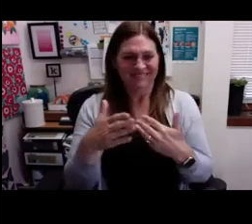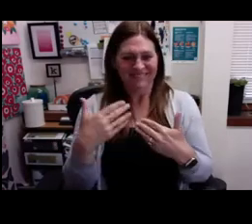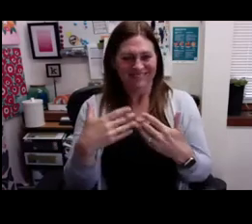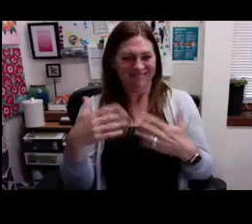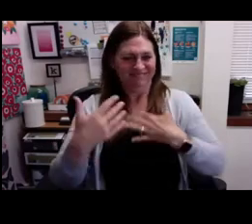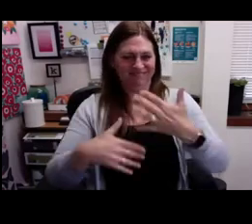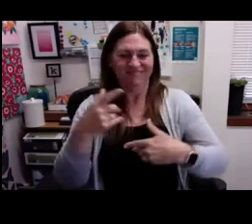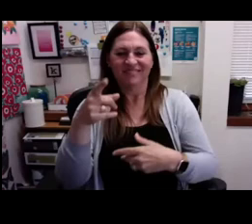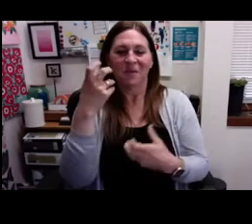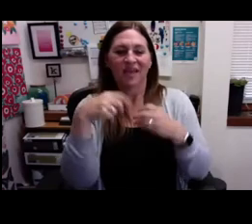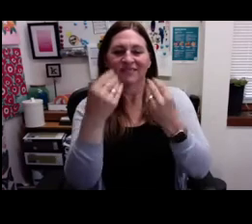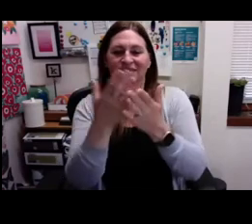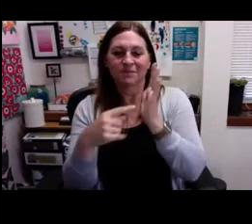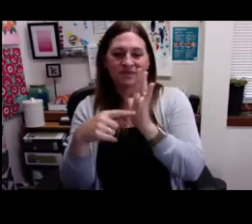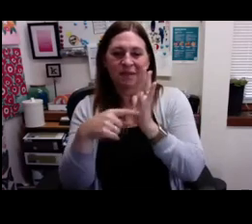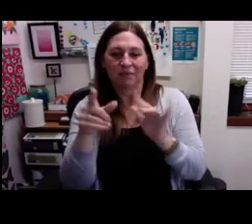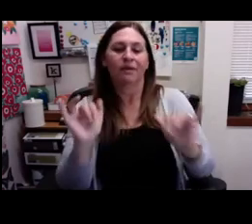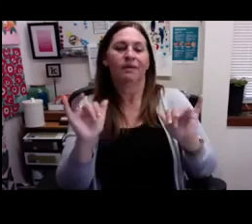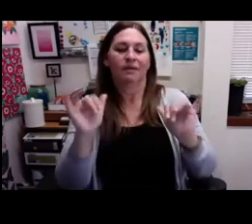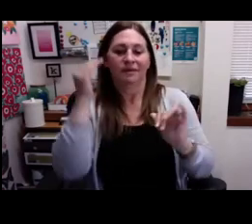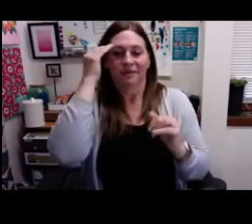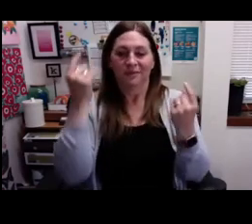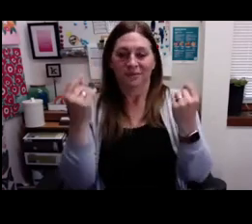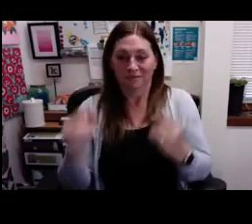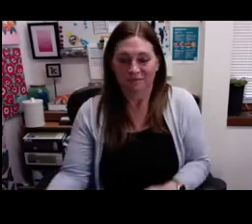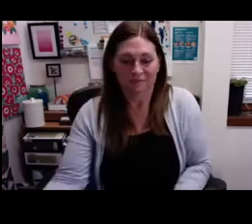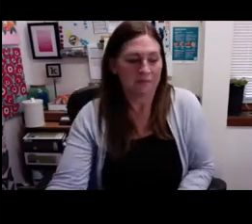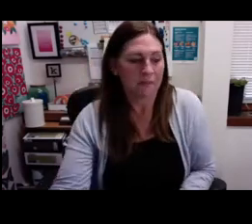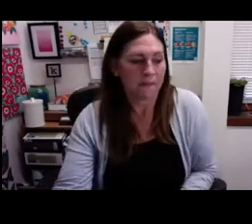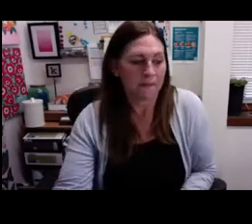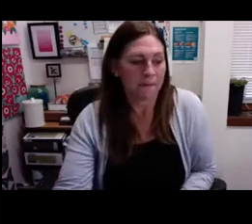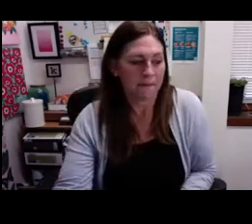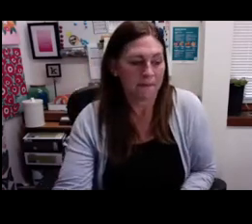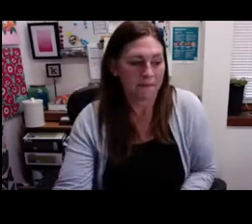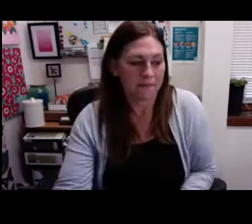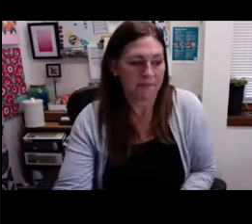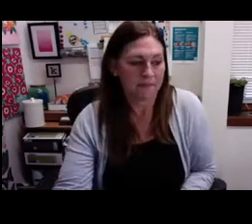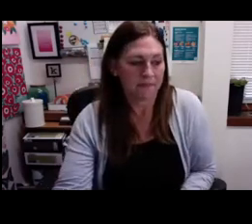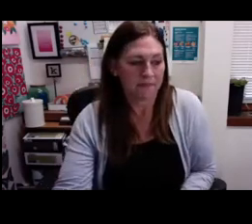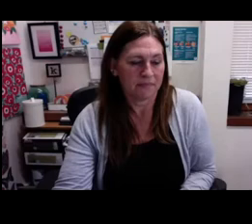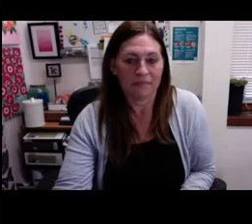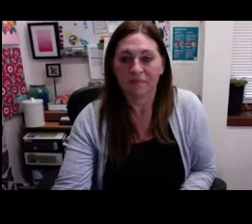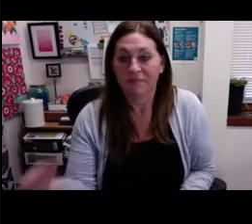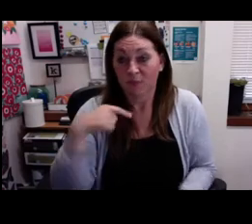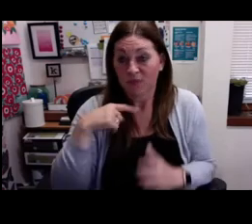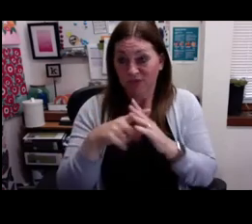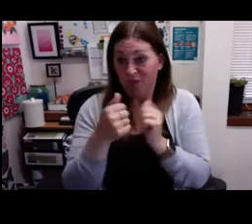with your child. They're very easy to incorporate it, and I'll give you some examples so that you can have an idea of what to